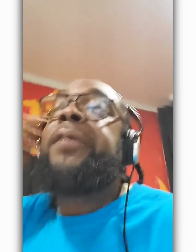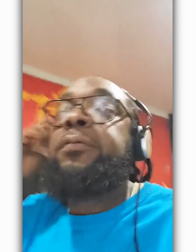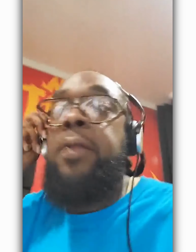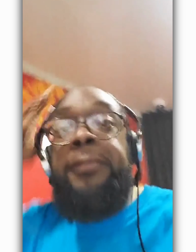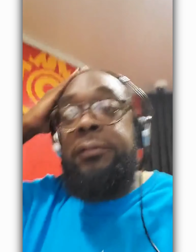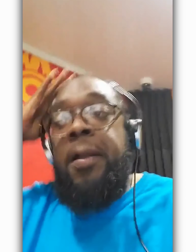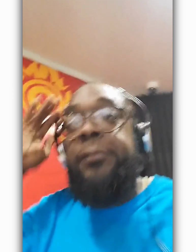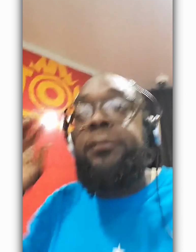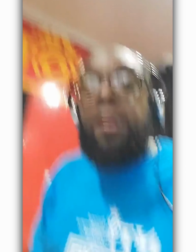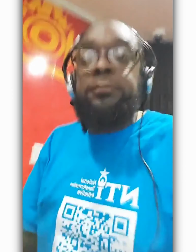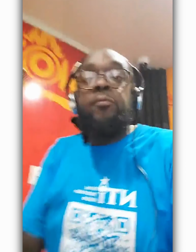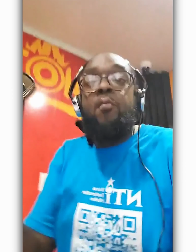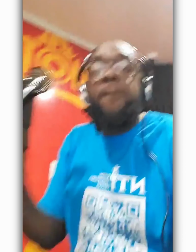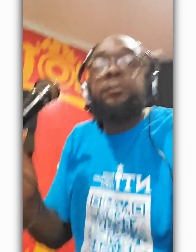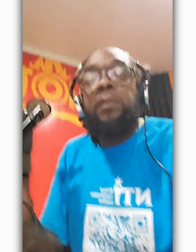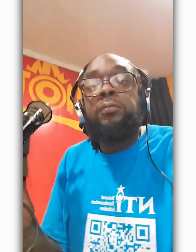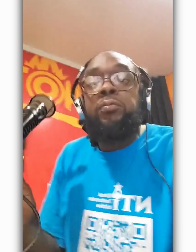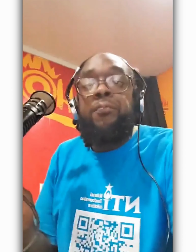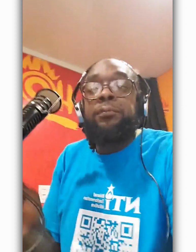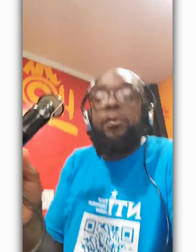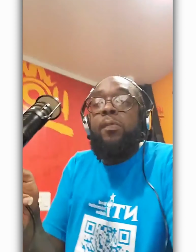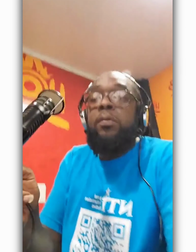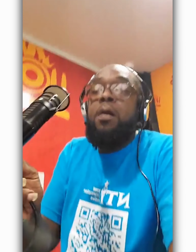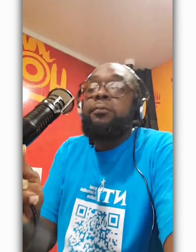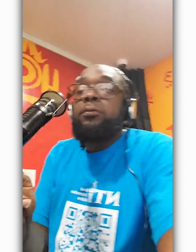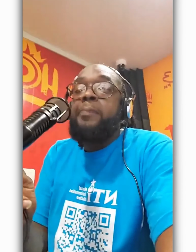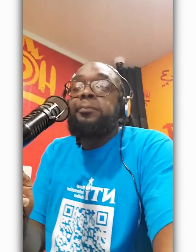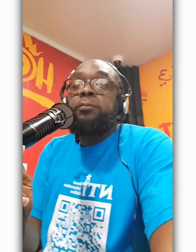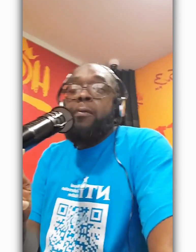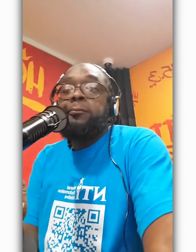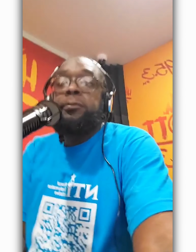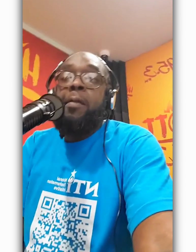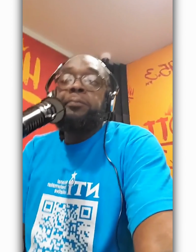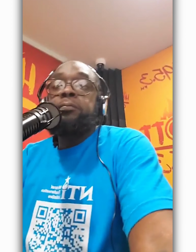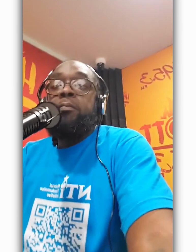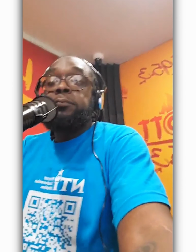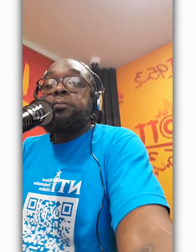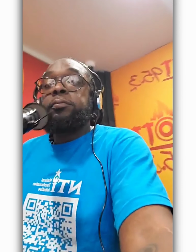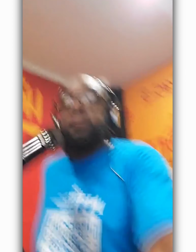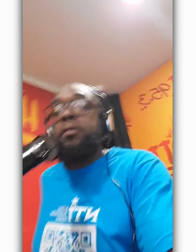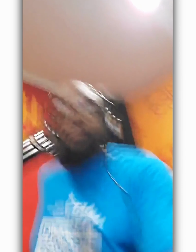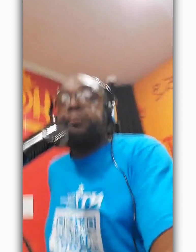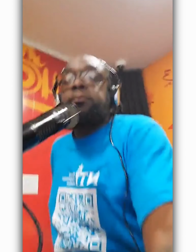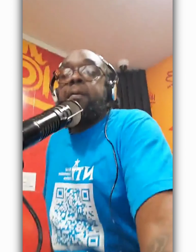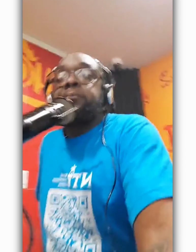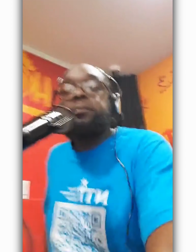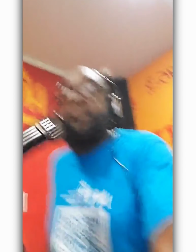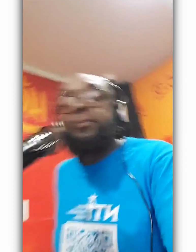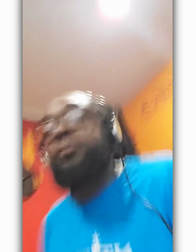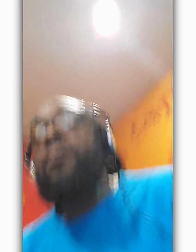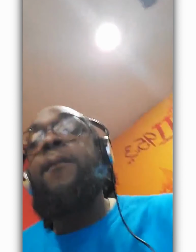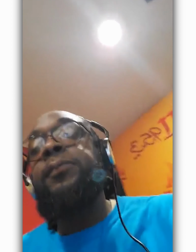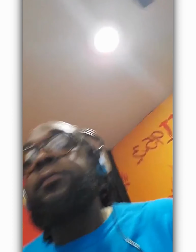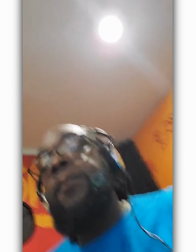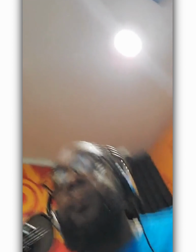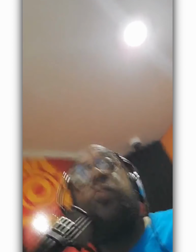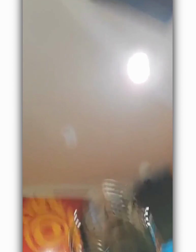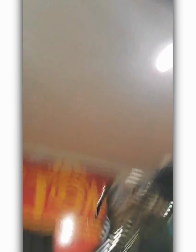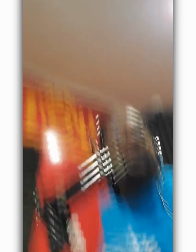that. You forget you feel. Midweek Mindset coming at you with the compliments of the NTI Midweek Mindset. What's going on again over there, Sluggy?